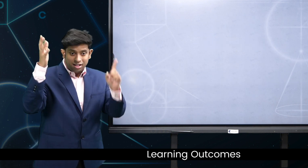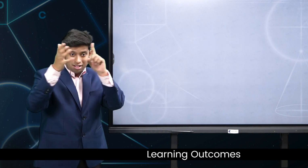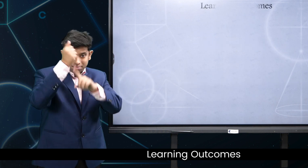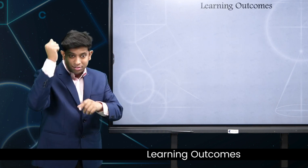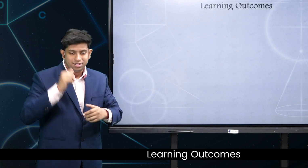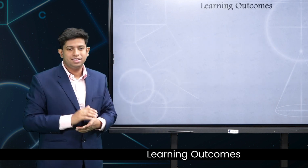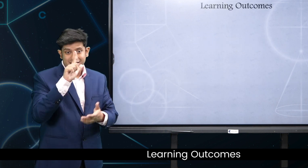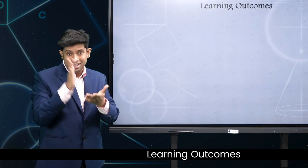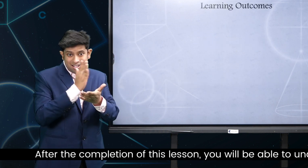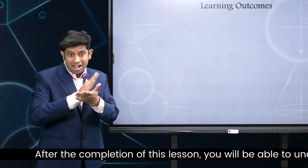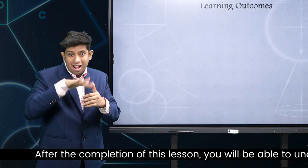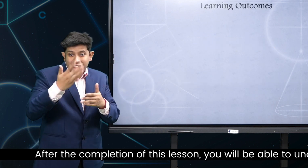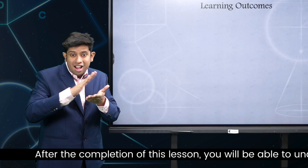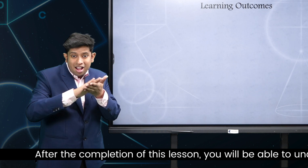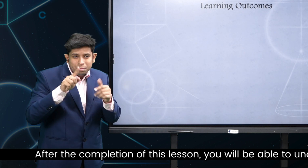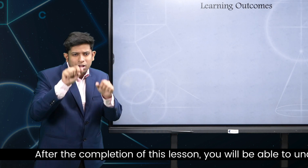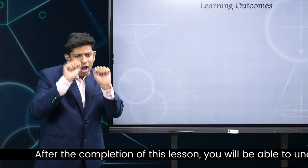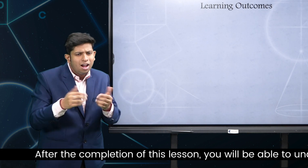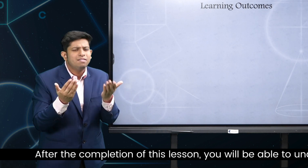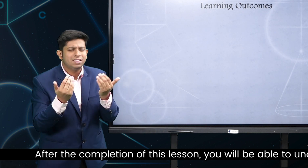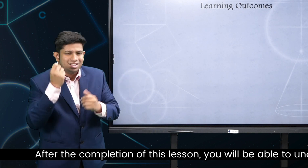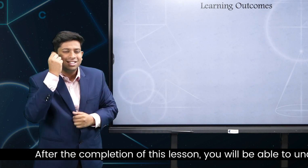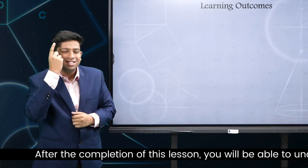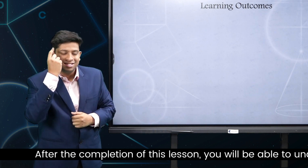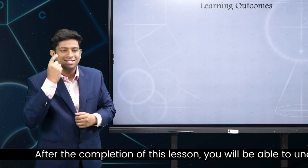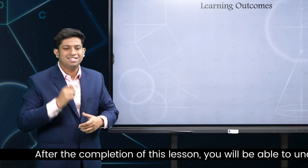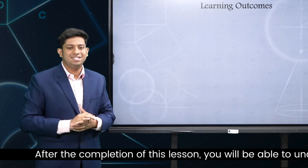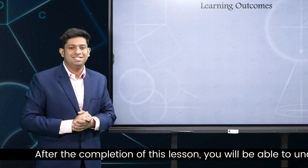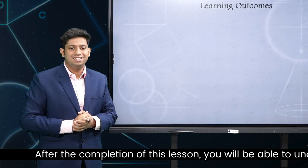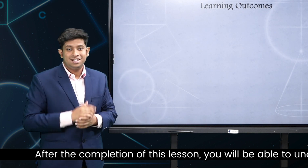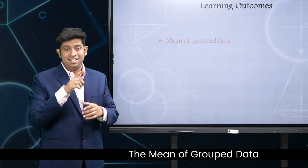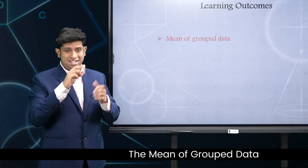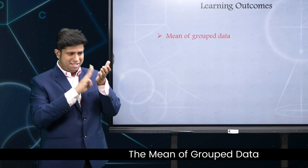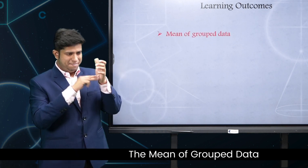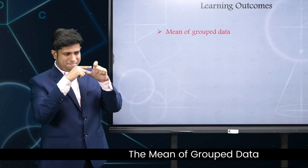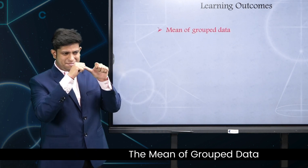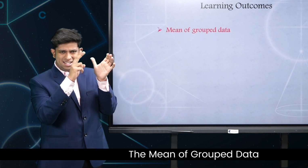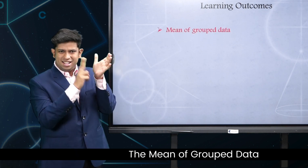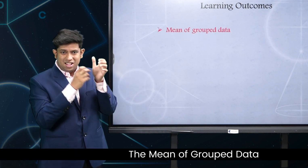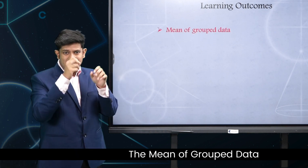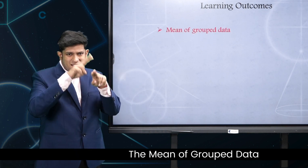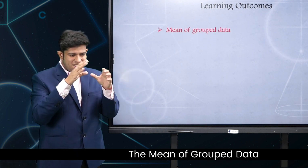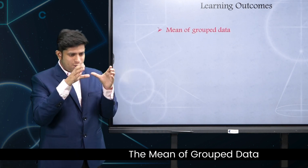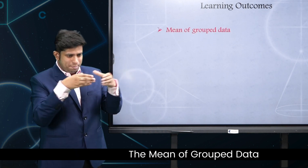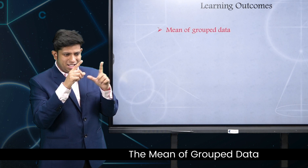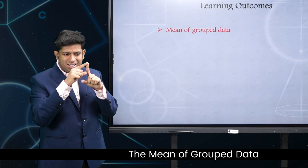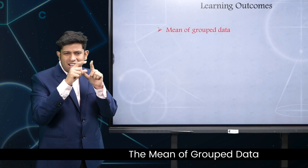Learning outcomes. After the completion of this lesson, you will be able to understand the mean of grouped data,